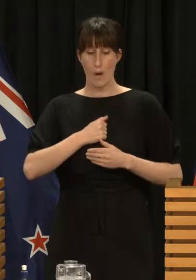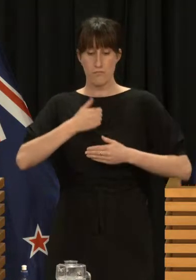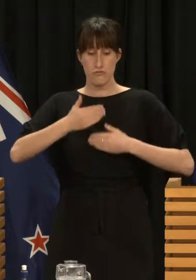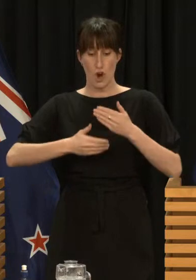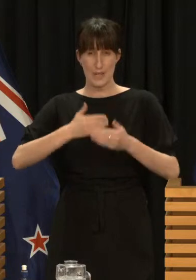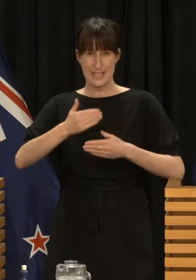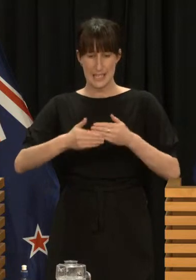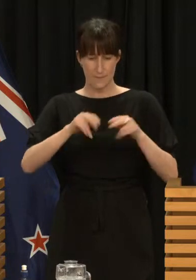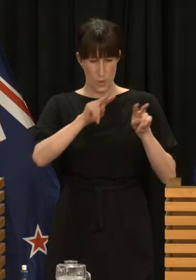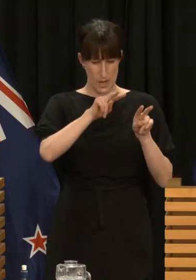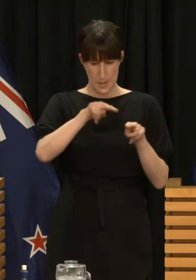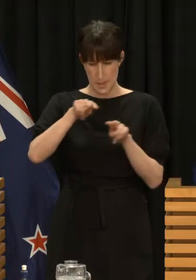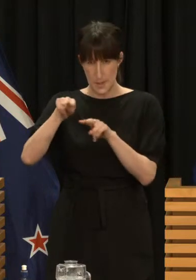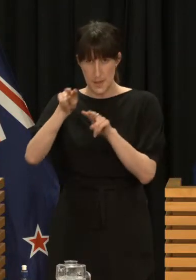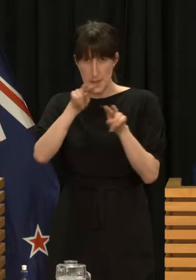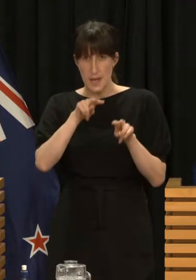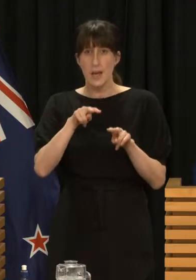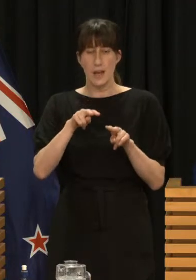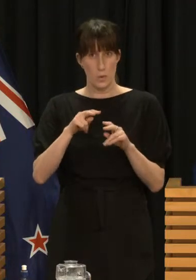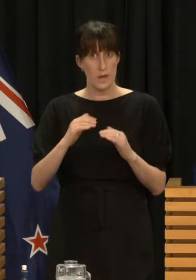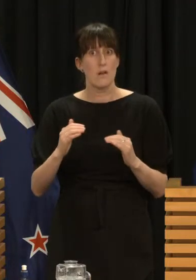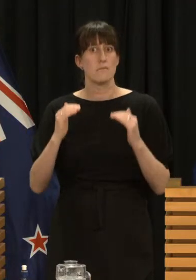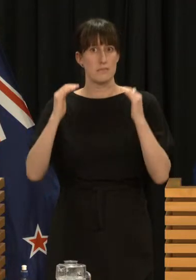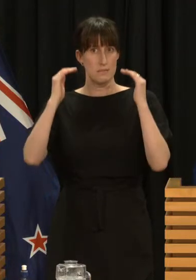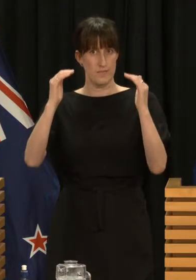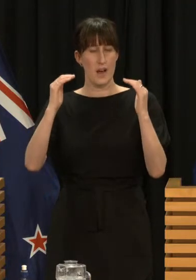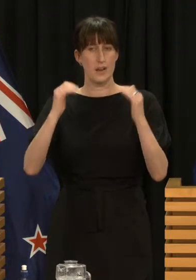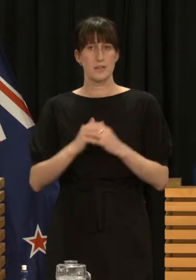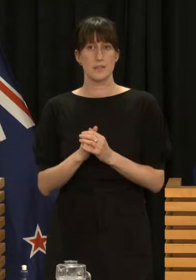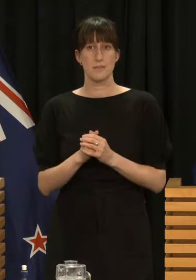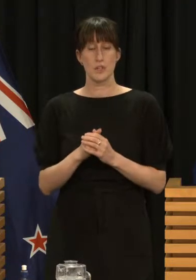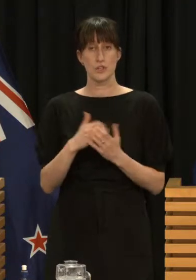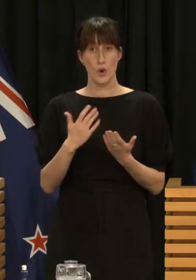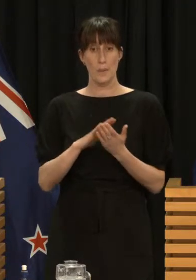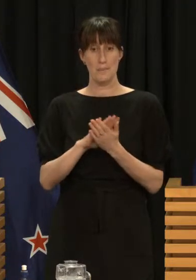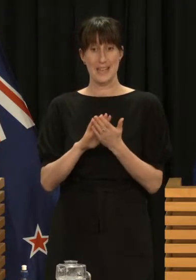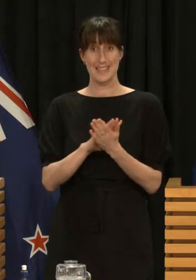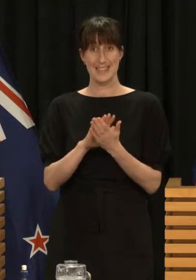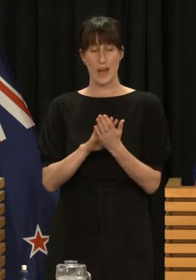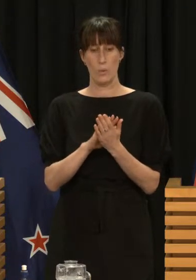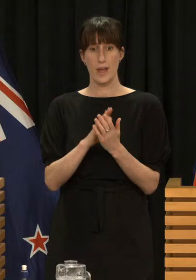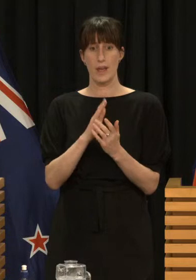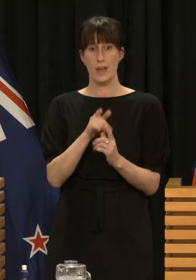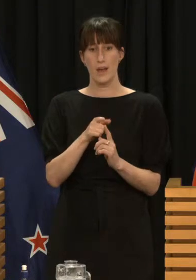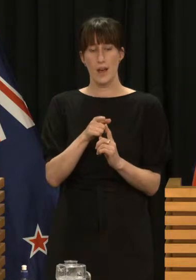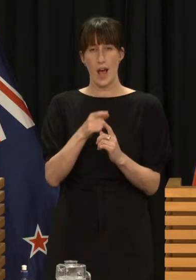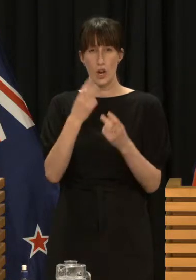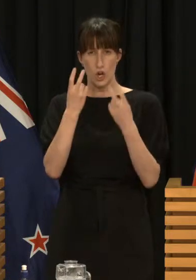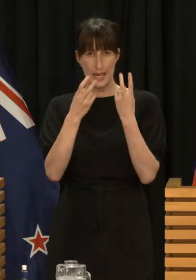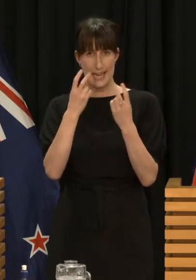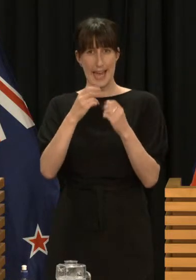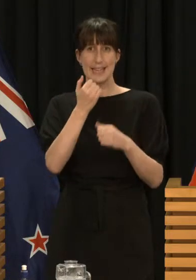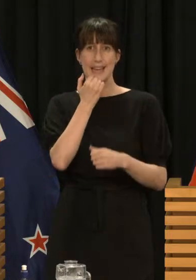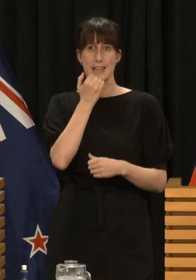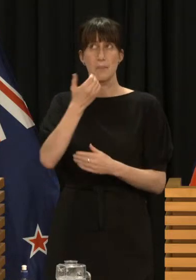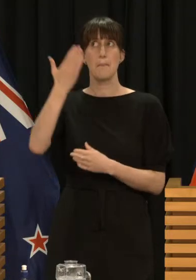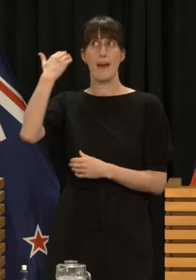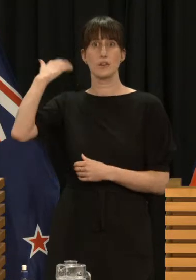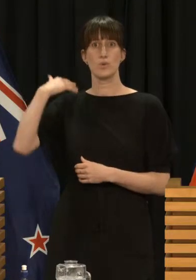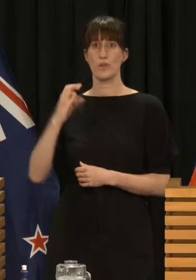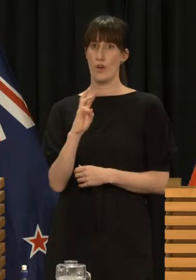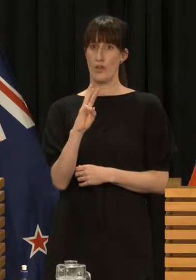will include dates from the 3rd of November, and those particular locations will be on the